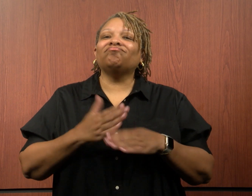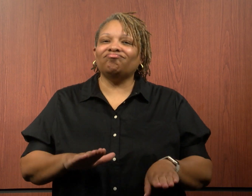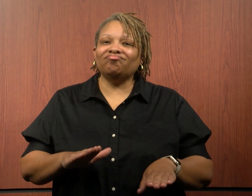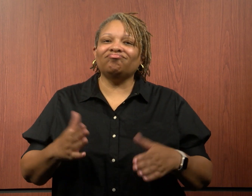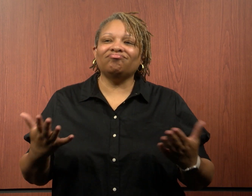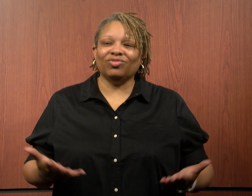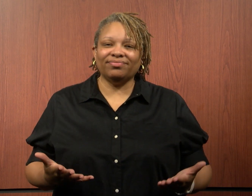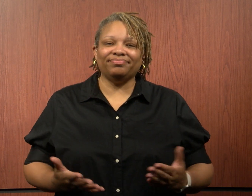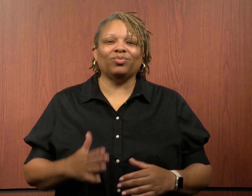them.